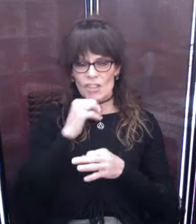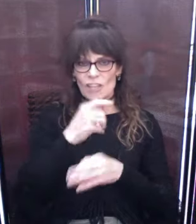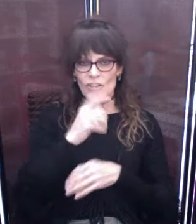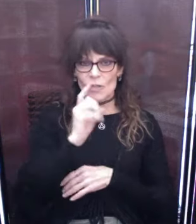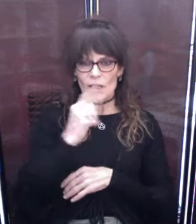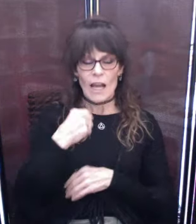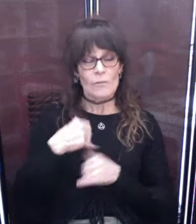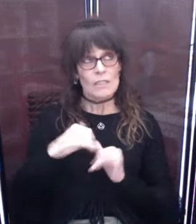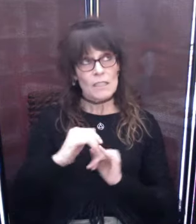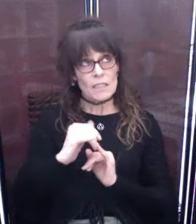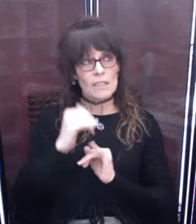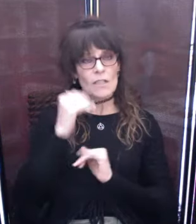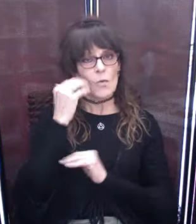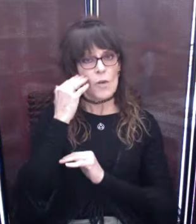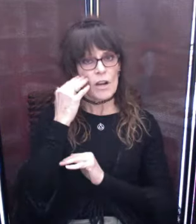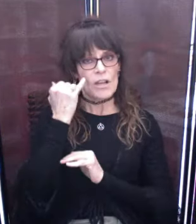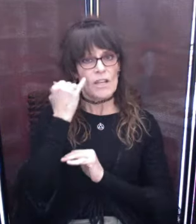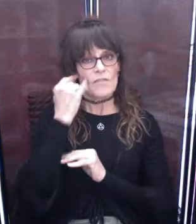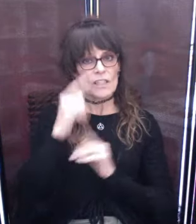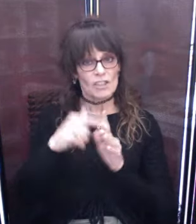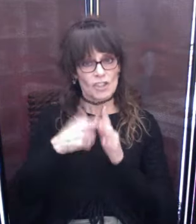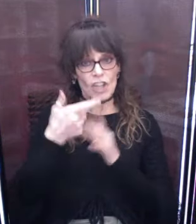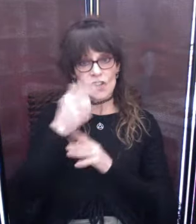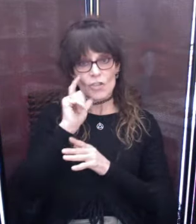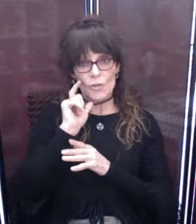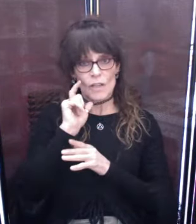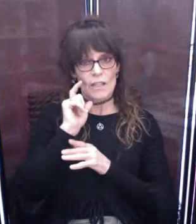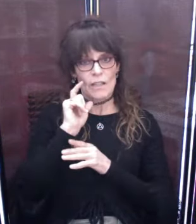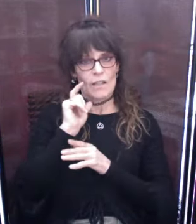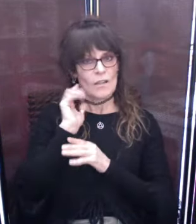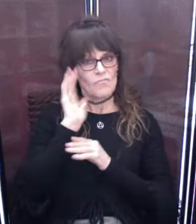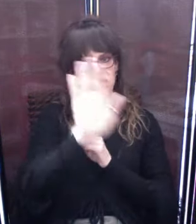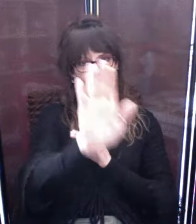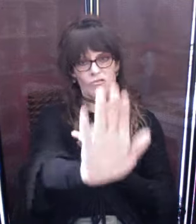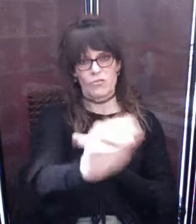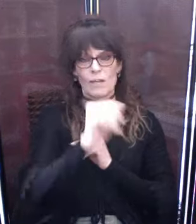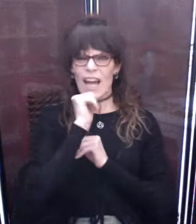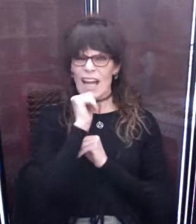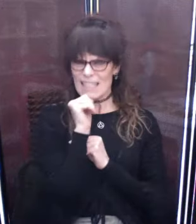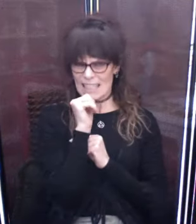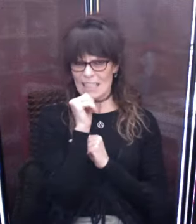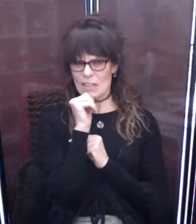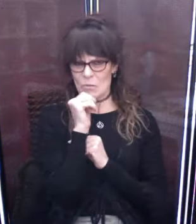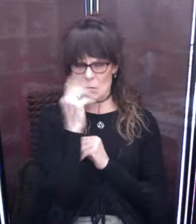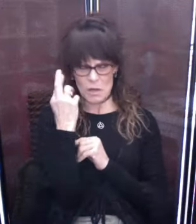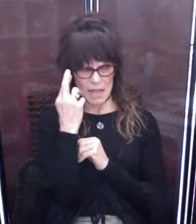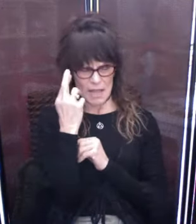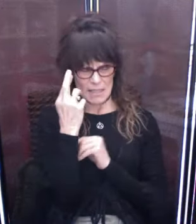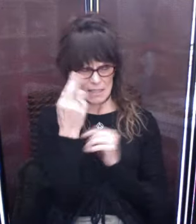start to drink, all bets are off. But I didn't realize that betting on me to stay away from the first one was a stupid